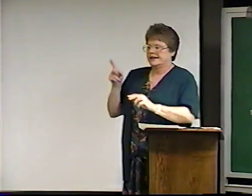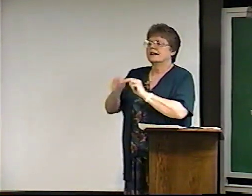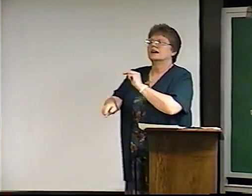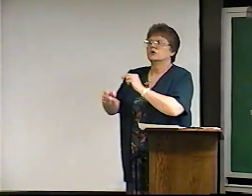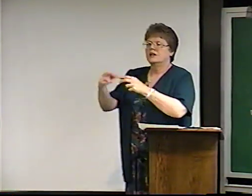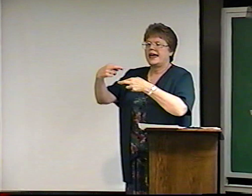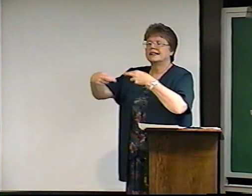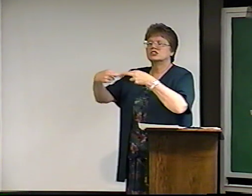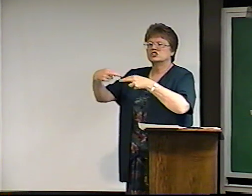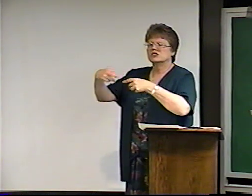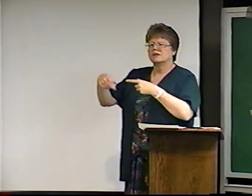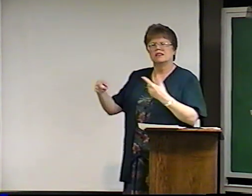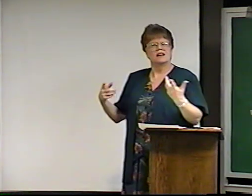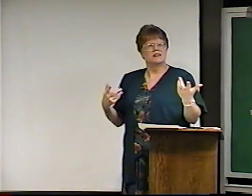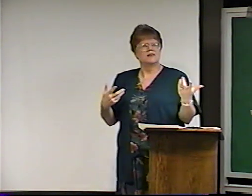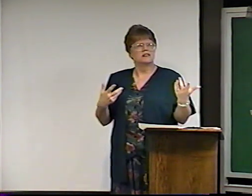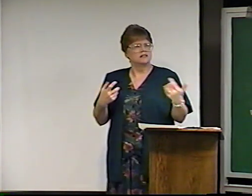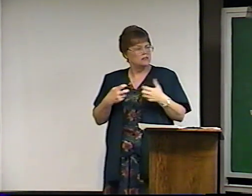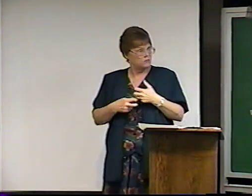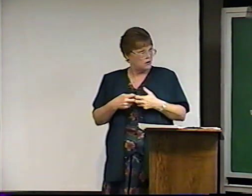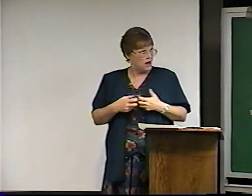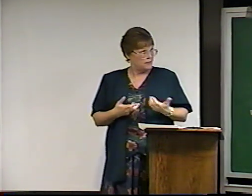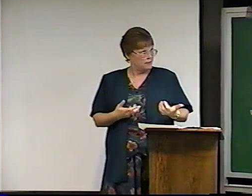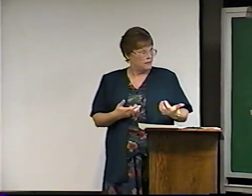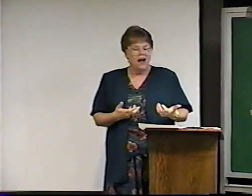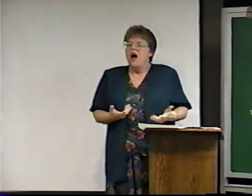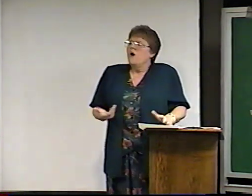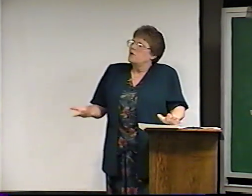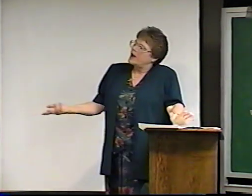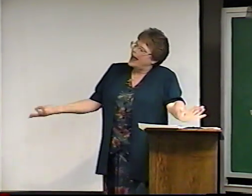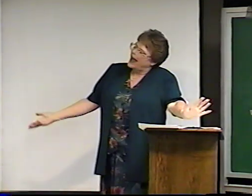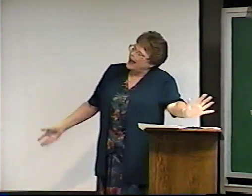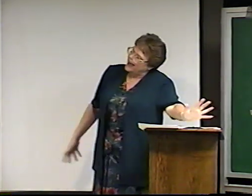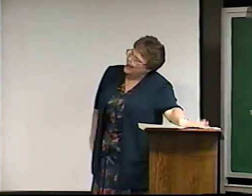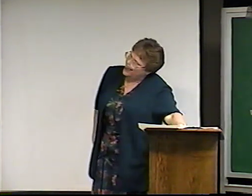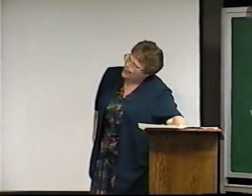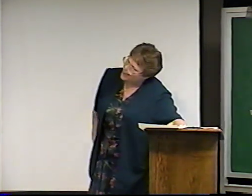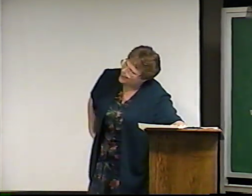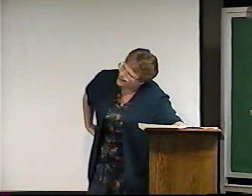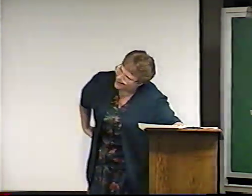Can't calculate it. Is this a problem? Well,